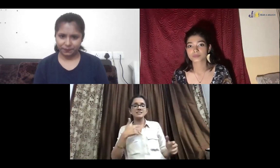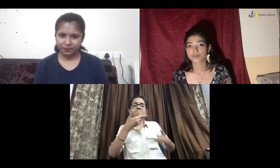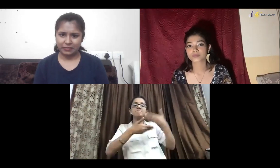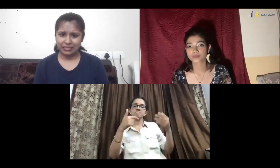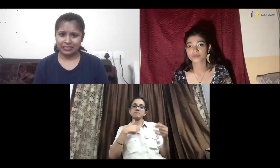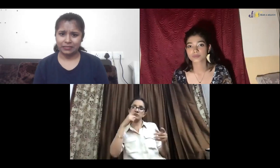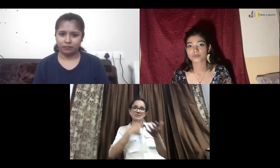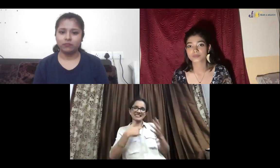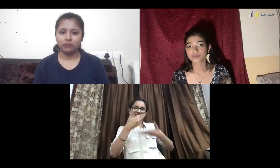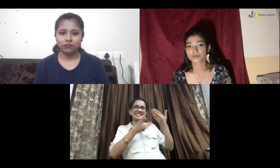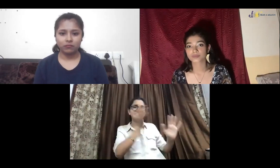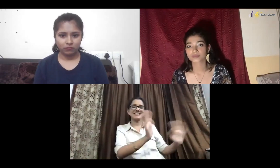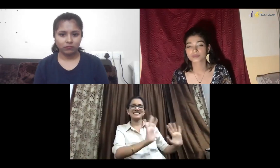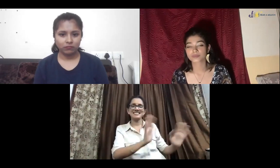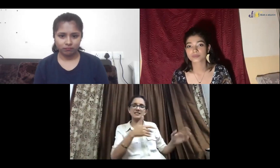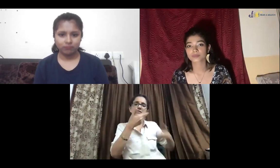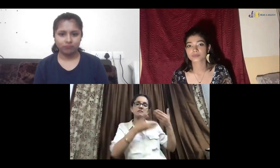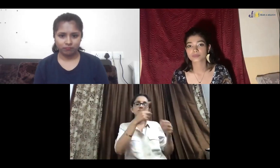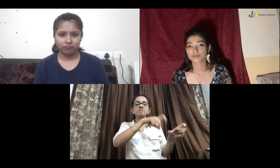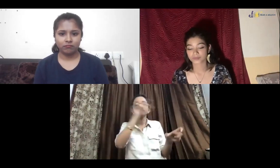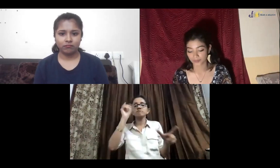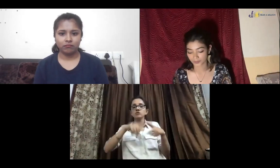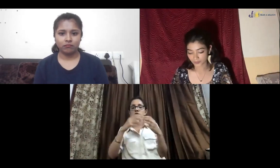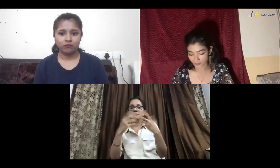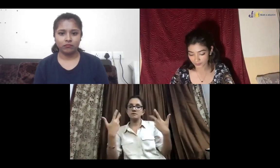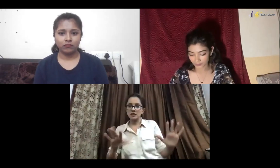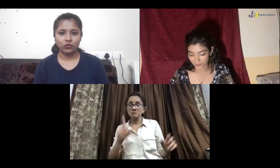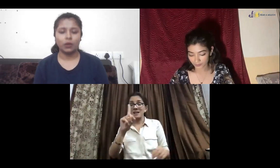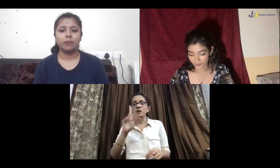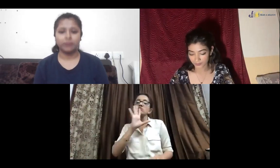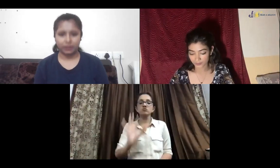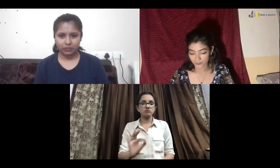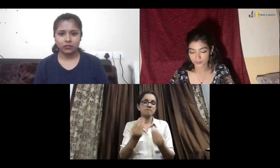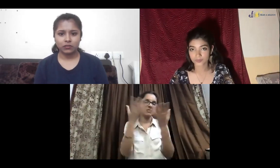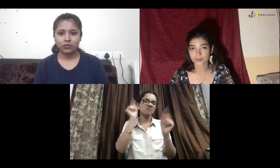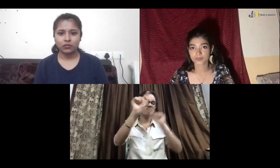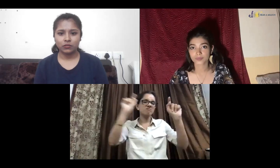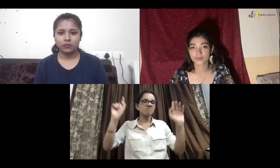some females do accept the fact also. So I explained them, no, you can quit that